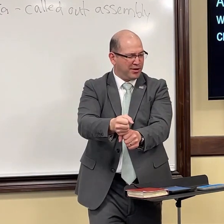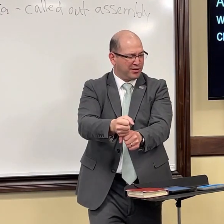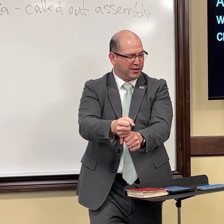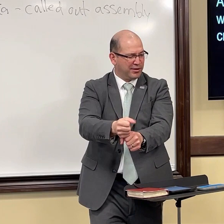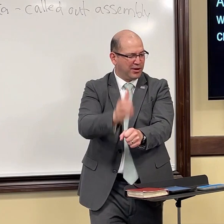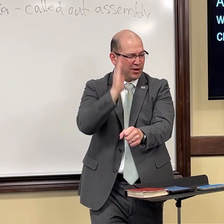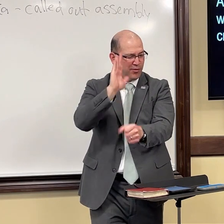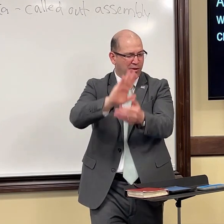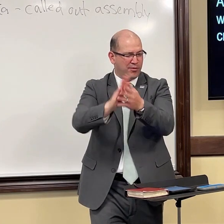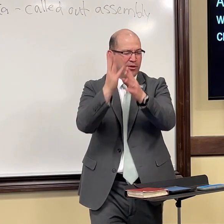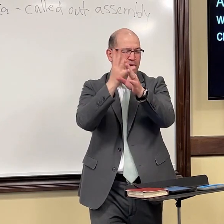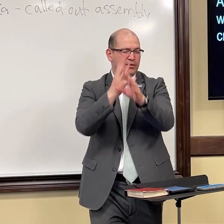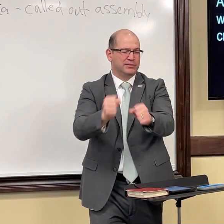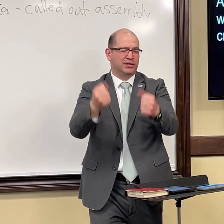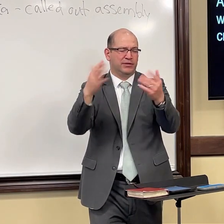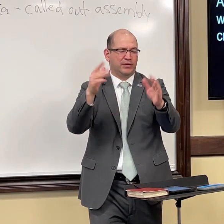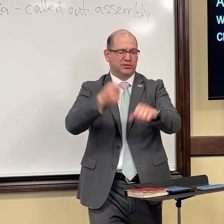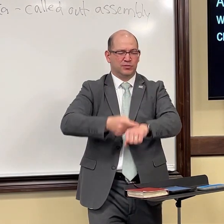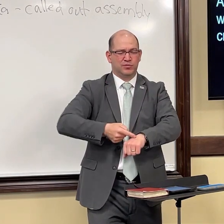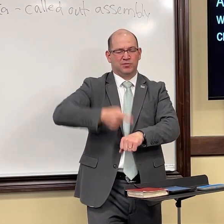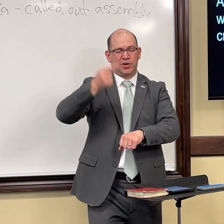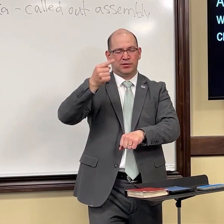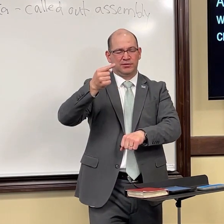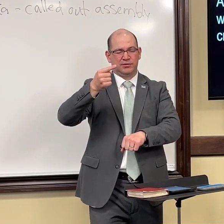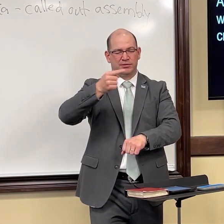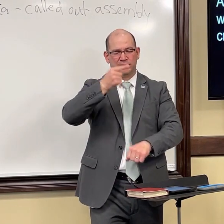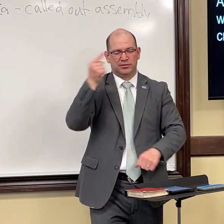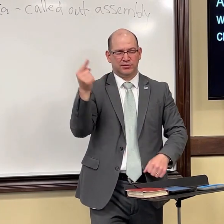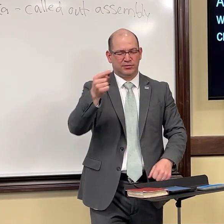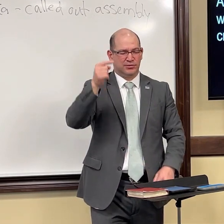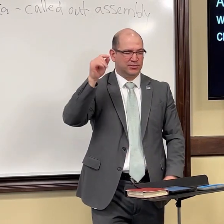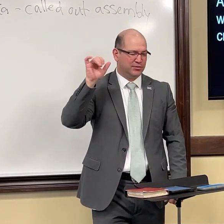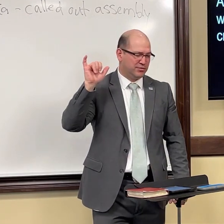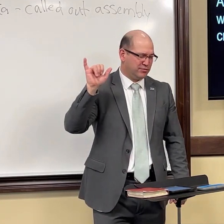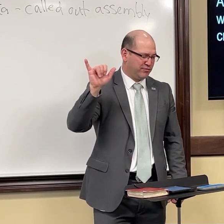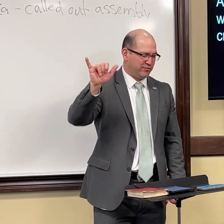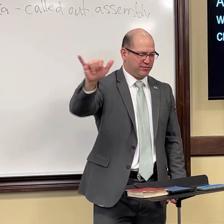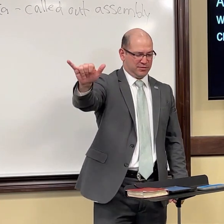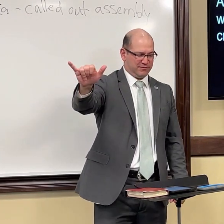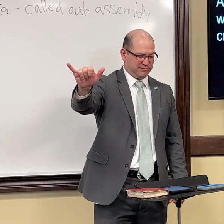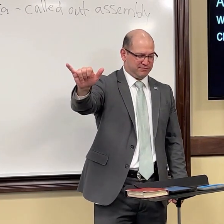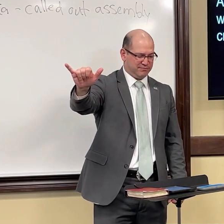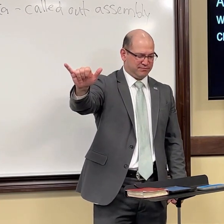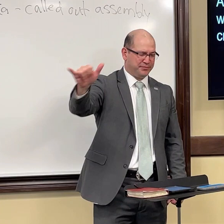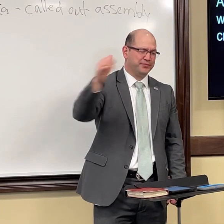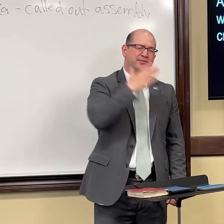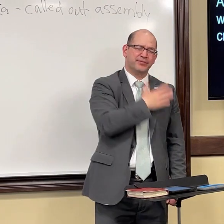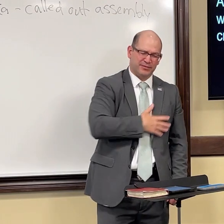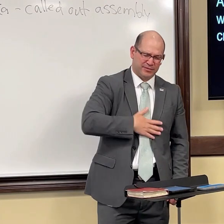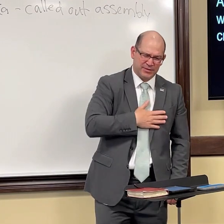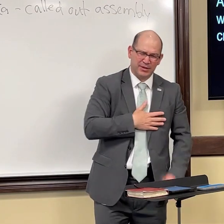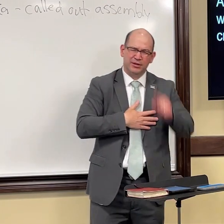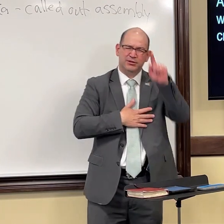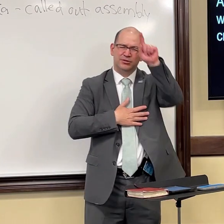that any person that trusts in him might be saved. And that salvation is a decision made once that lasts